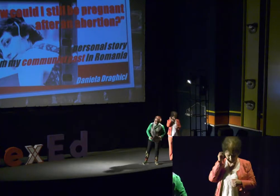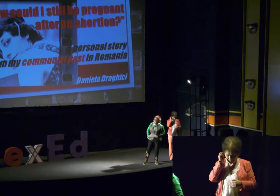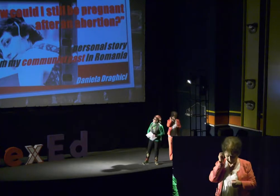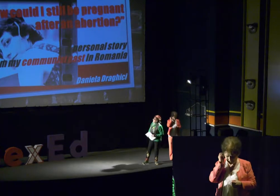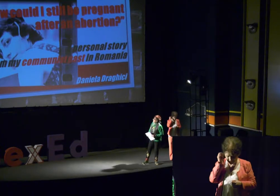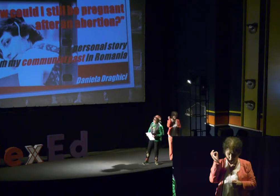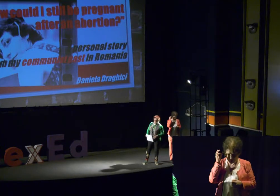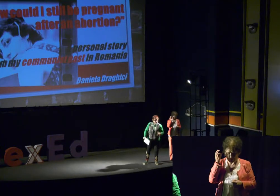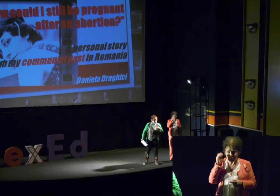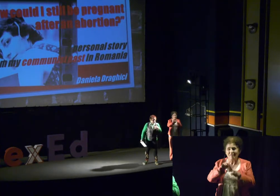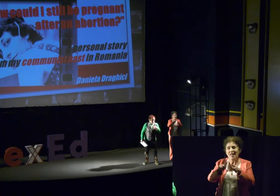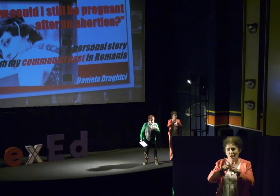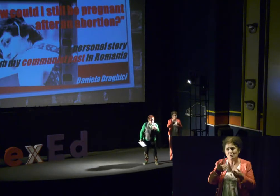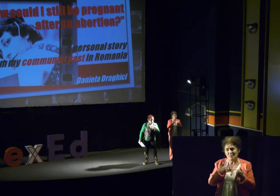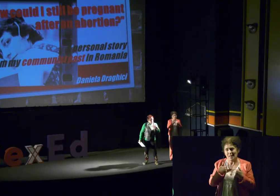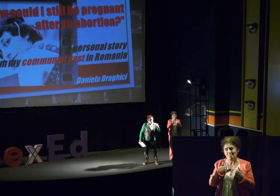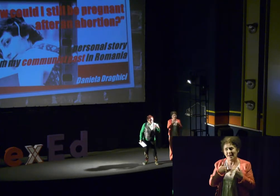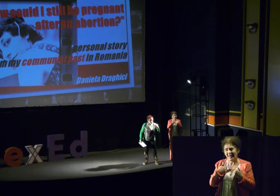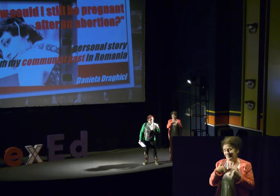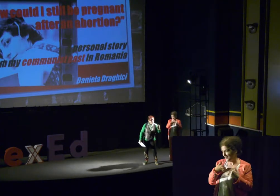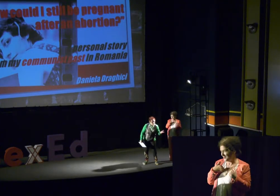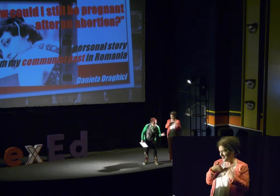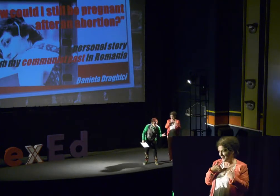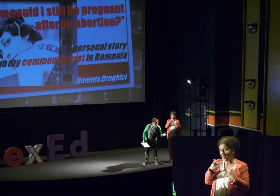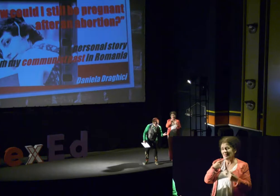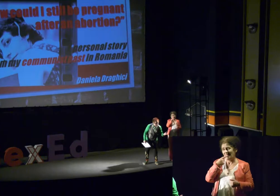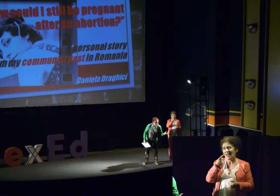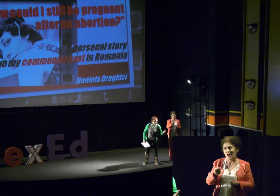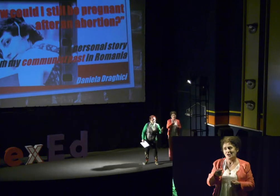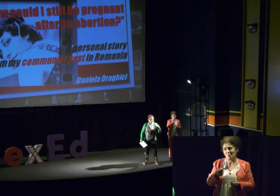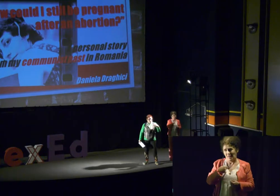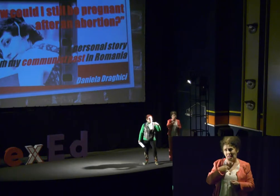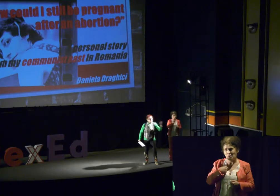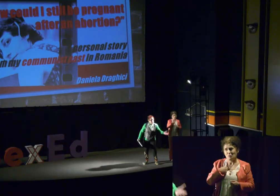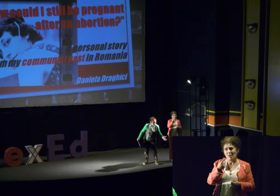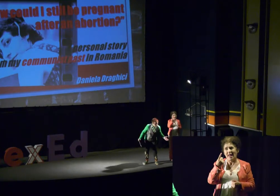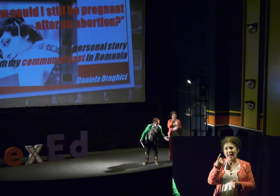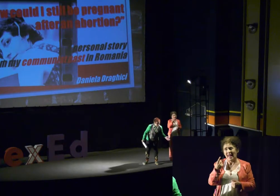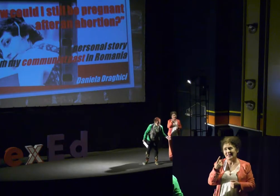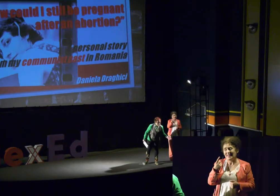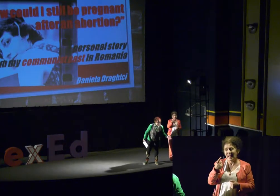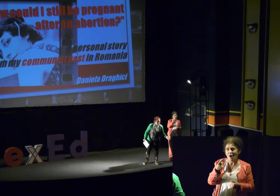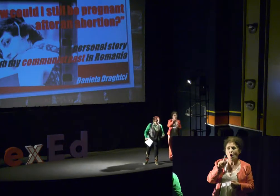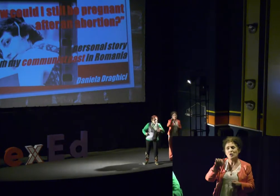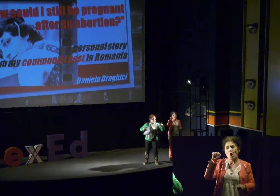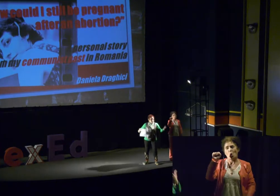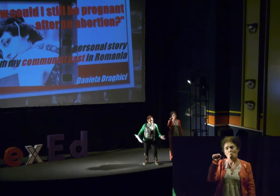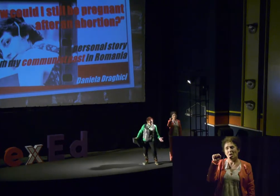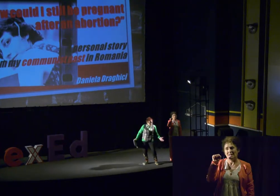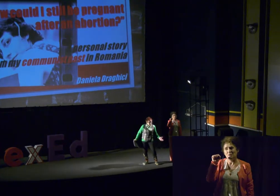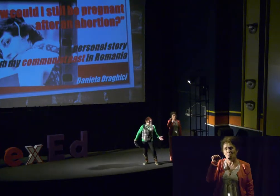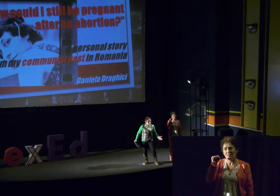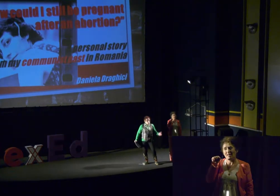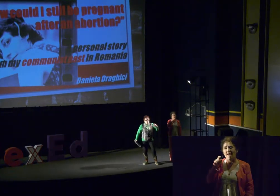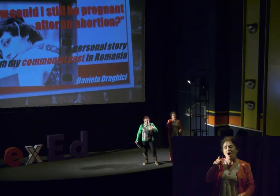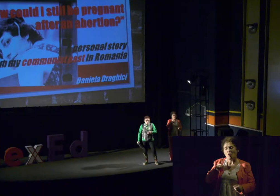me, but let me tell you, I'm one of the communist women who survived communism and even